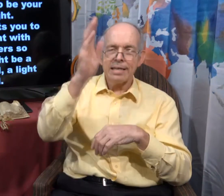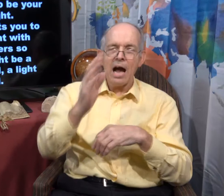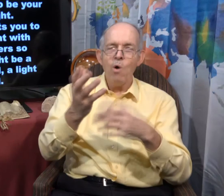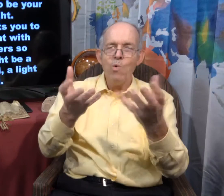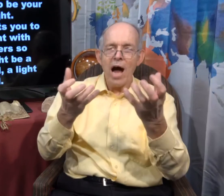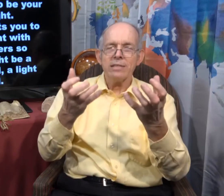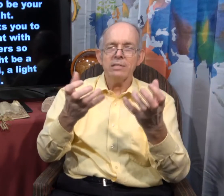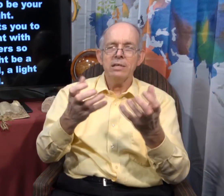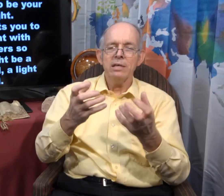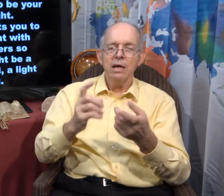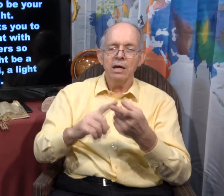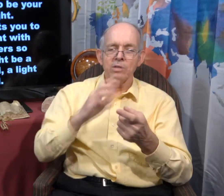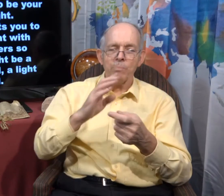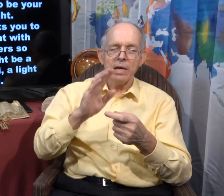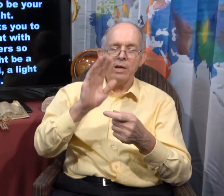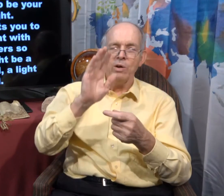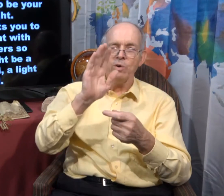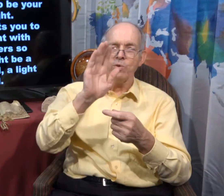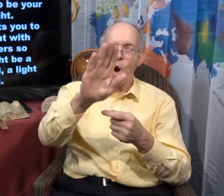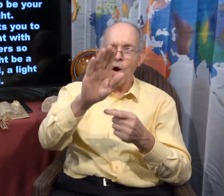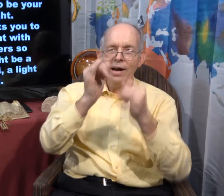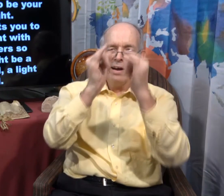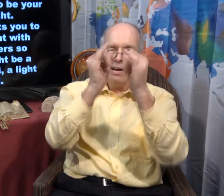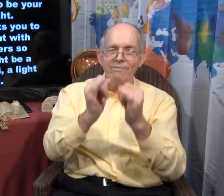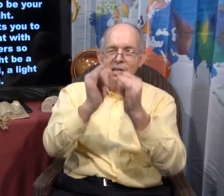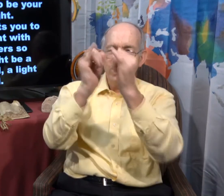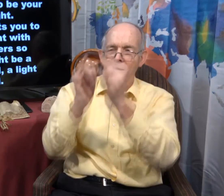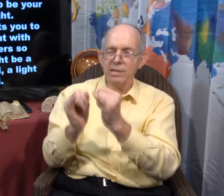God wants to be your invisible